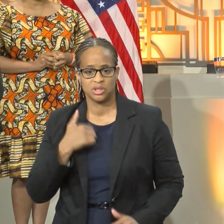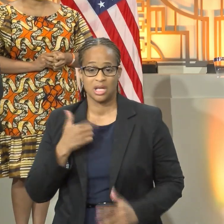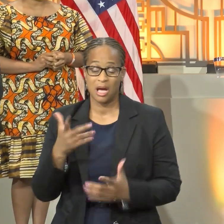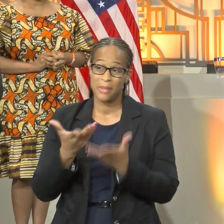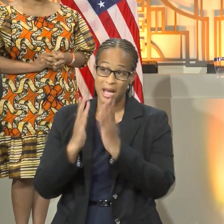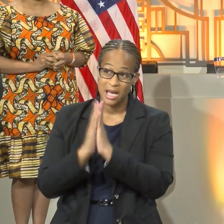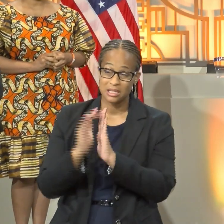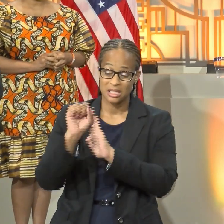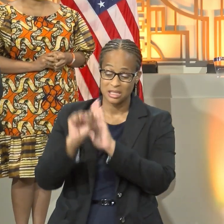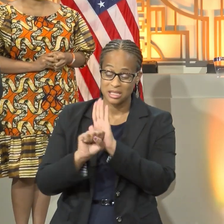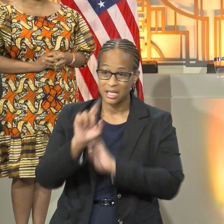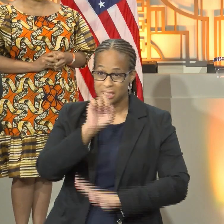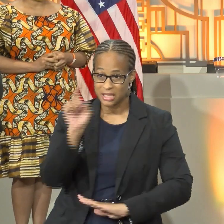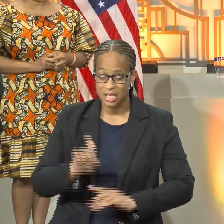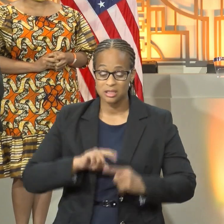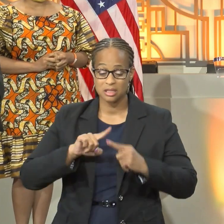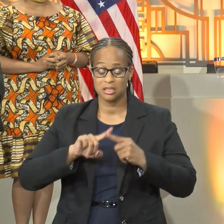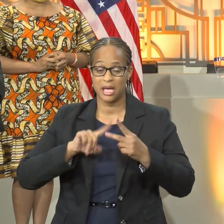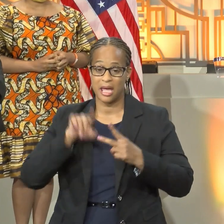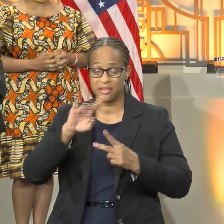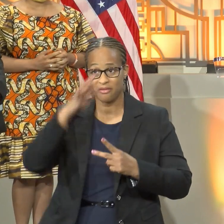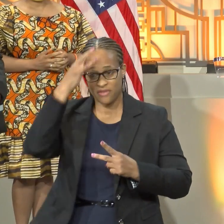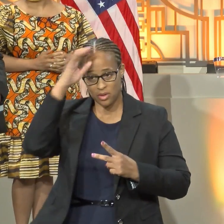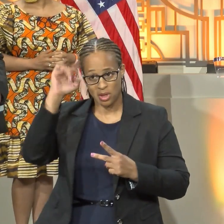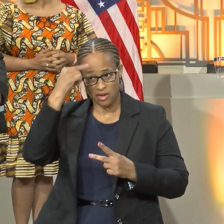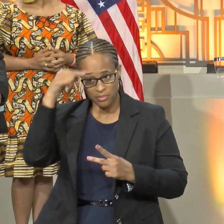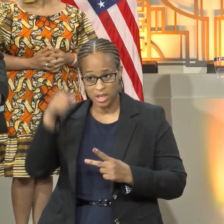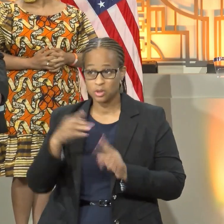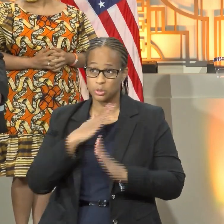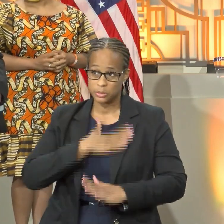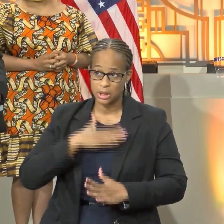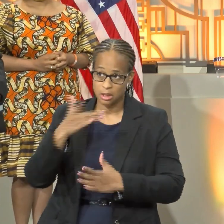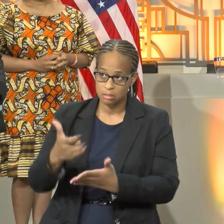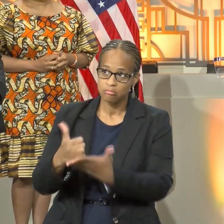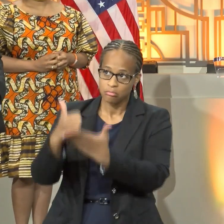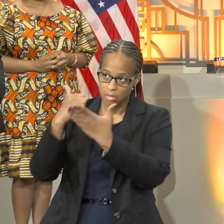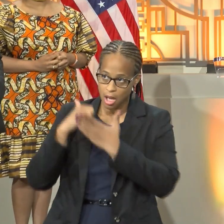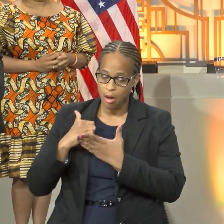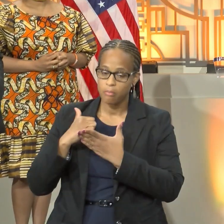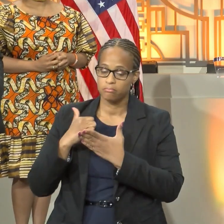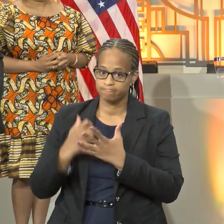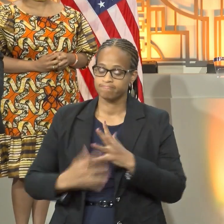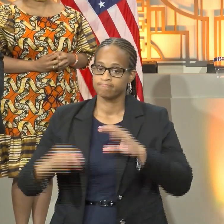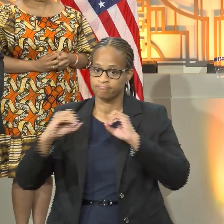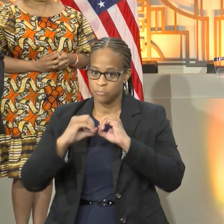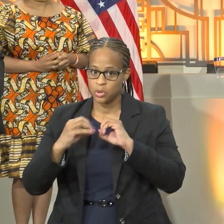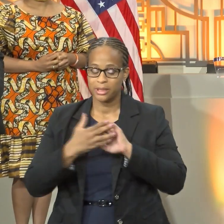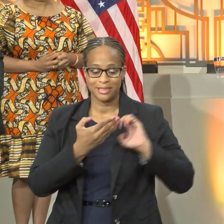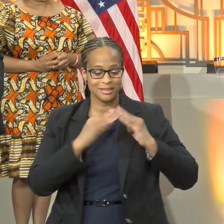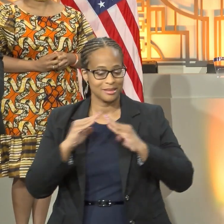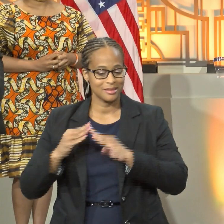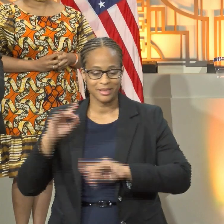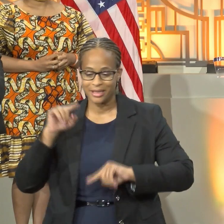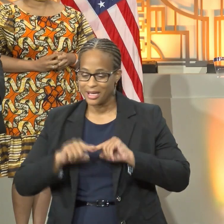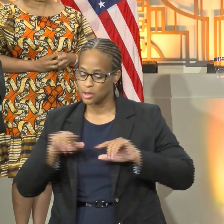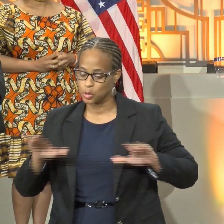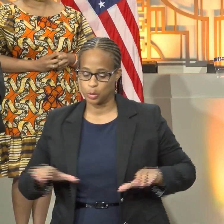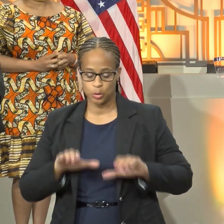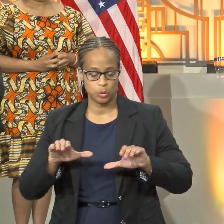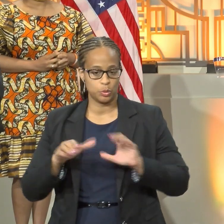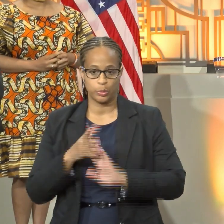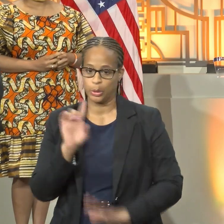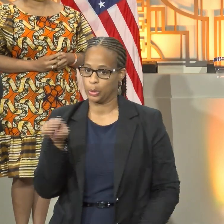of Texas and the federal government to step up and help us. Cities cannot do